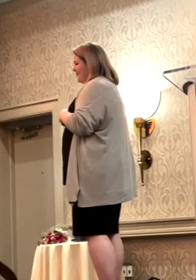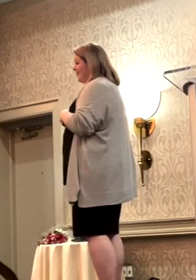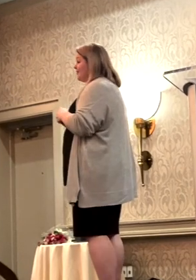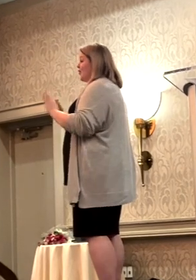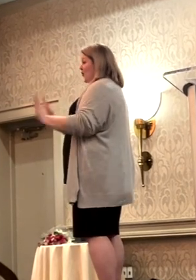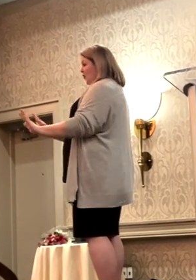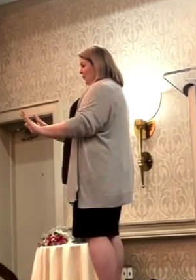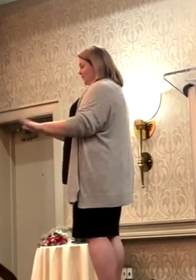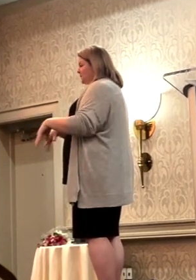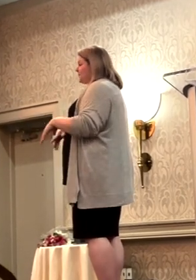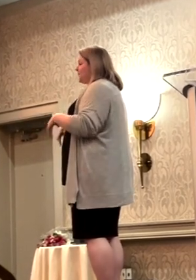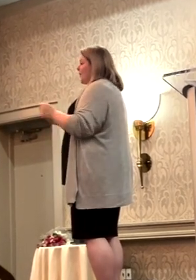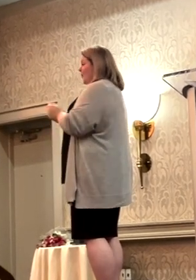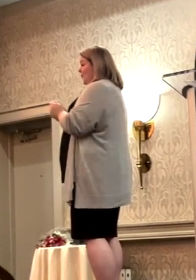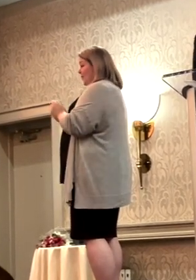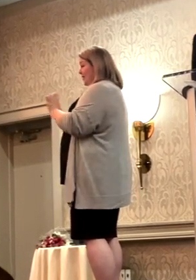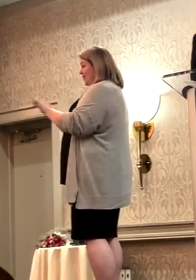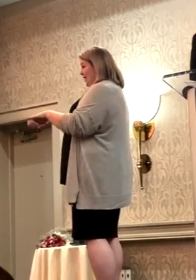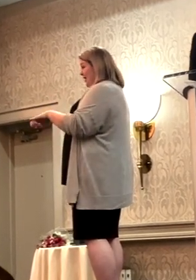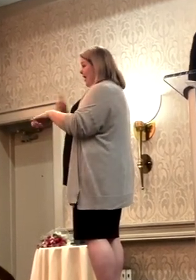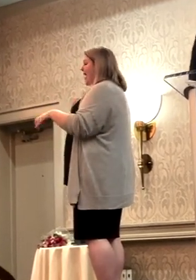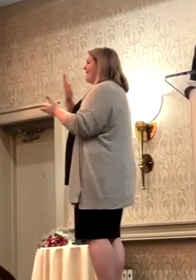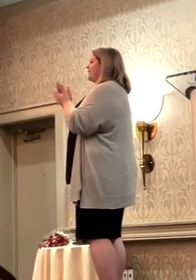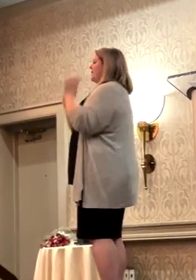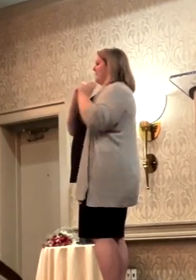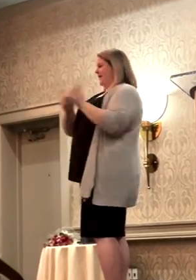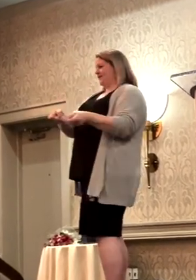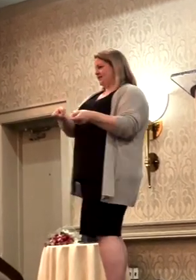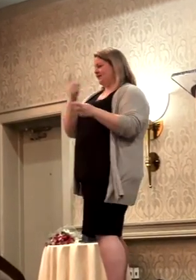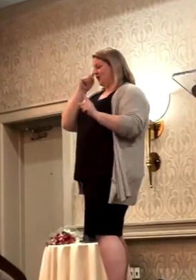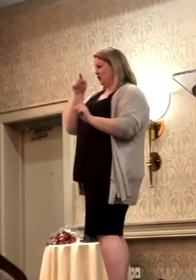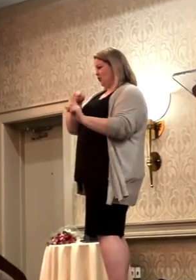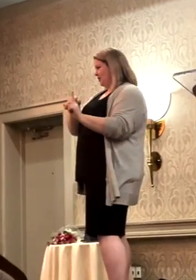that, I have some gifts for you.